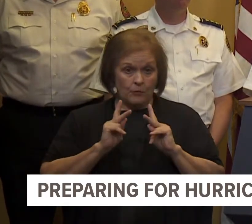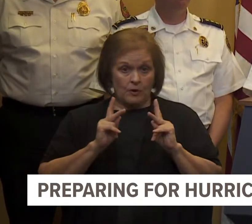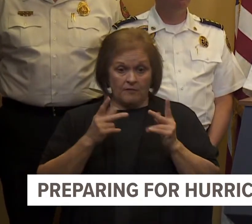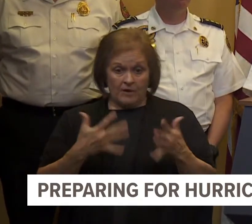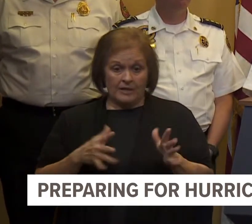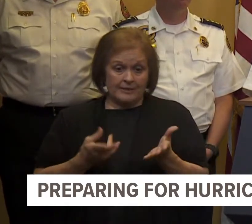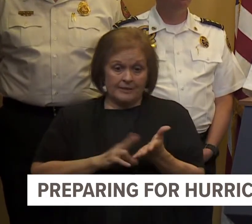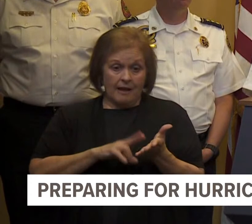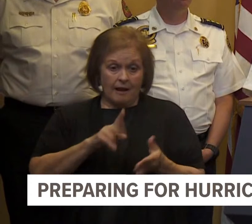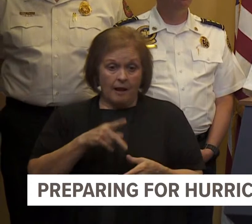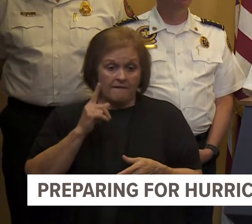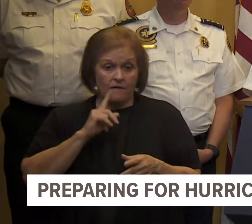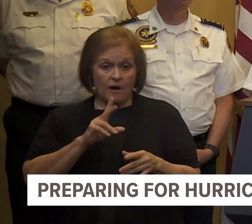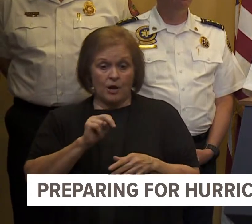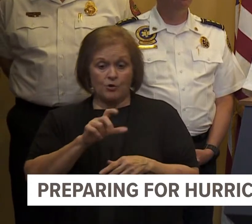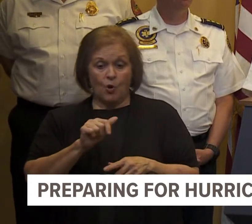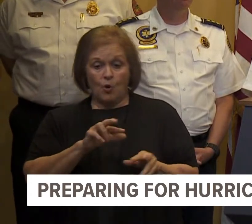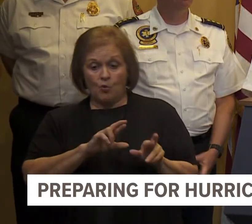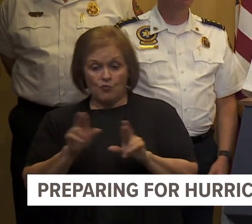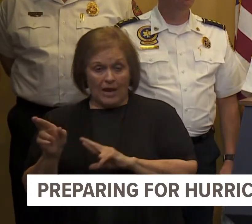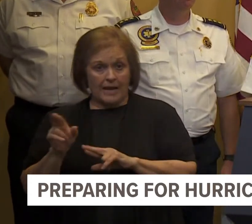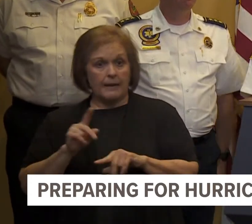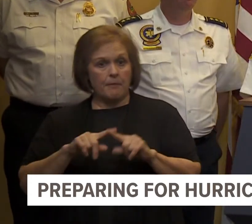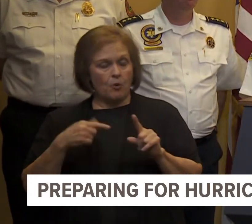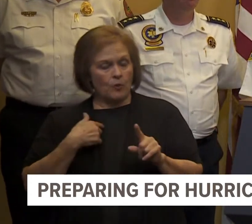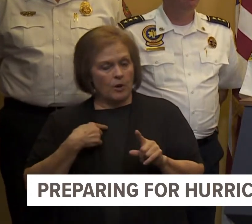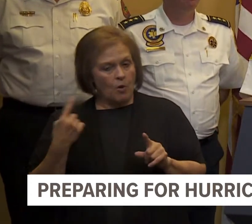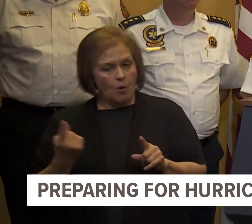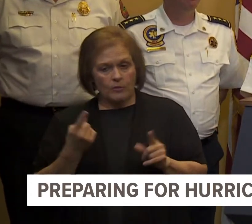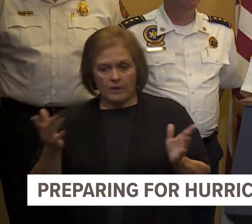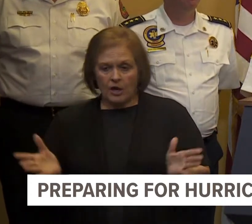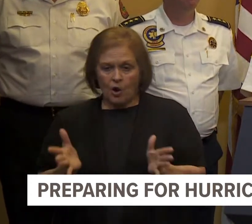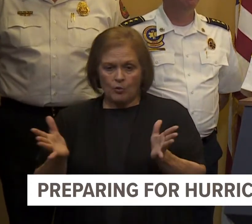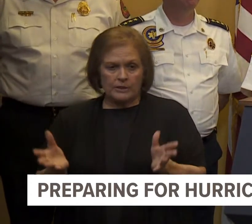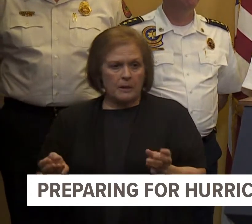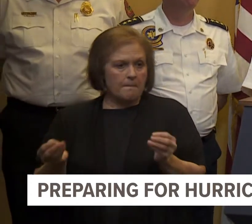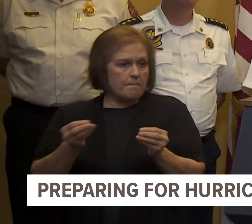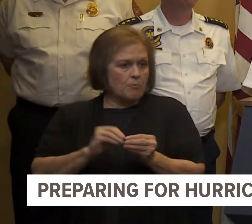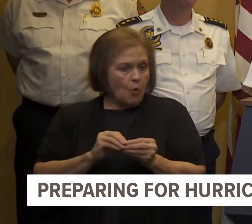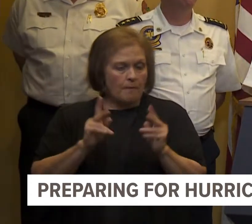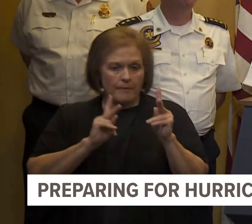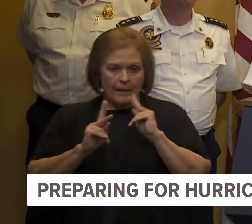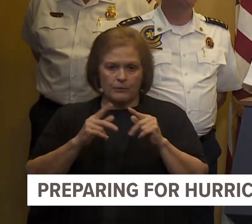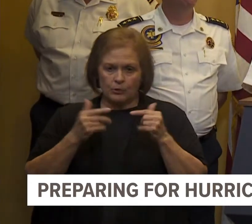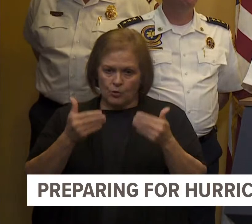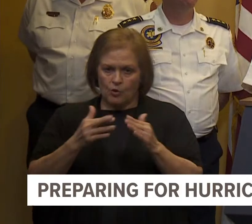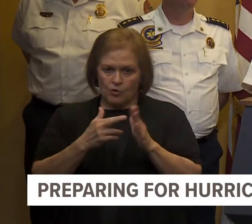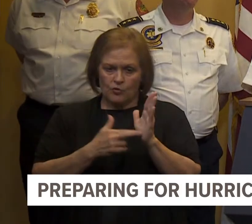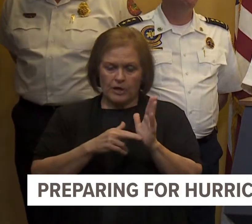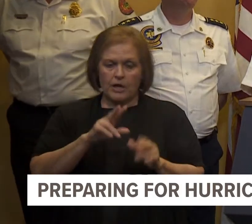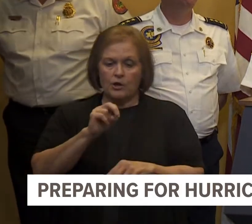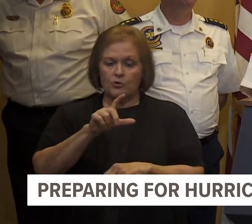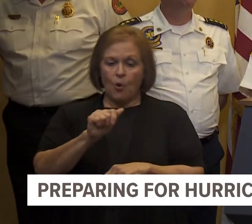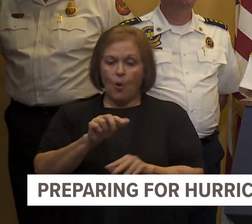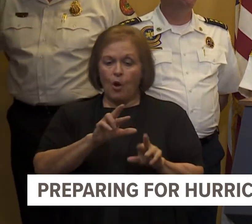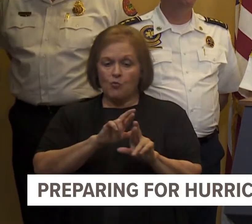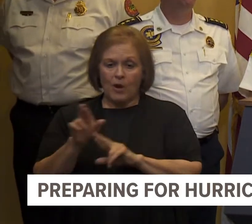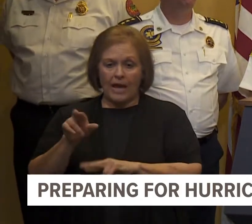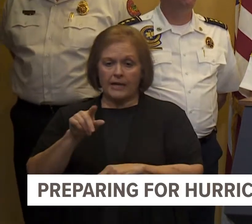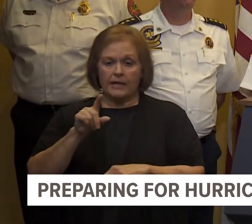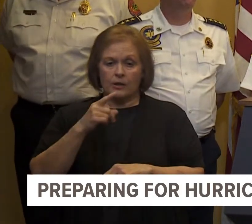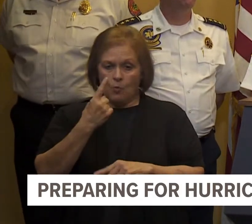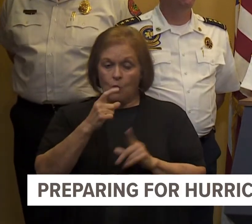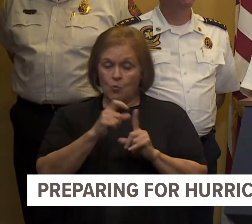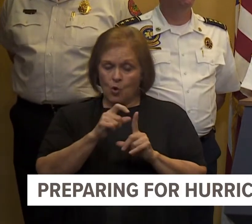are signed up for NOLA Ready alerts, but we're always encouraging more to register. So you text NOLA Ready,